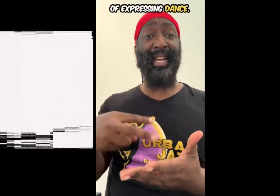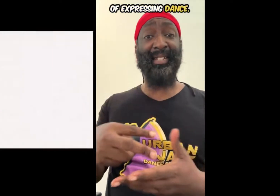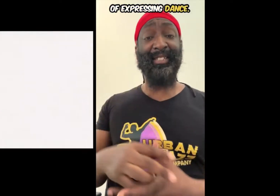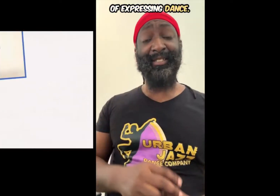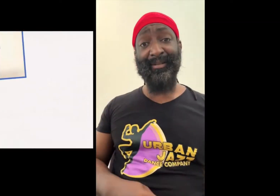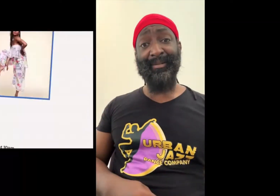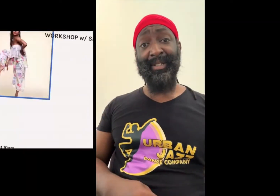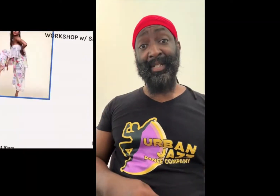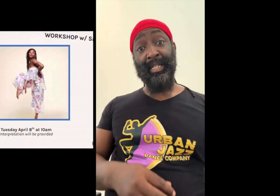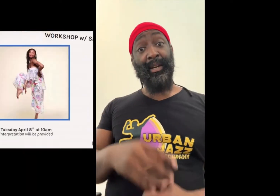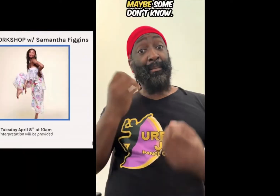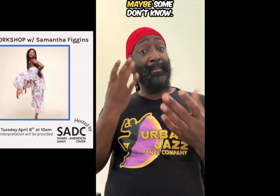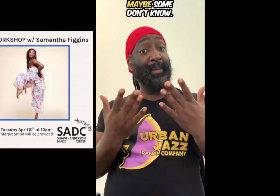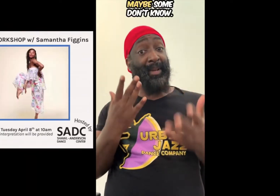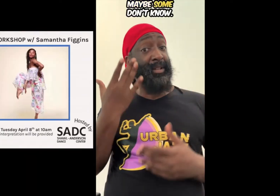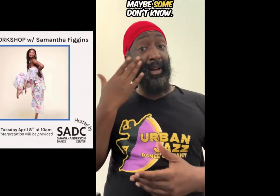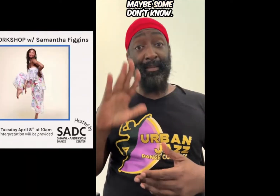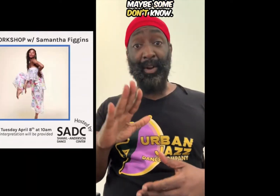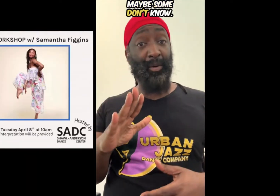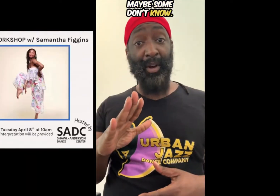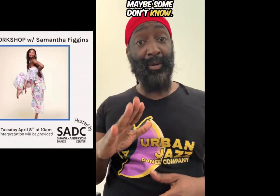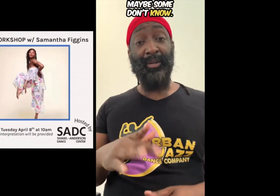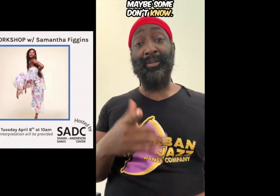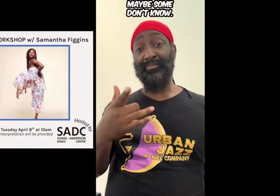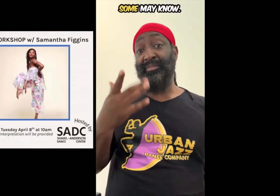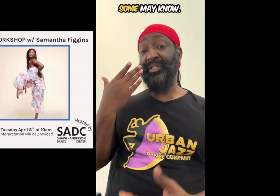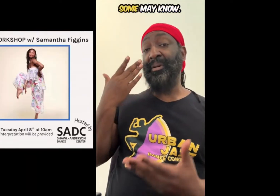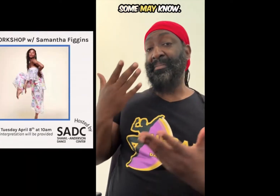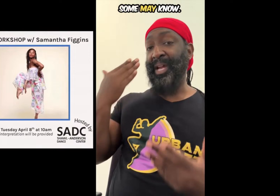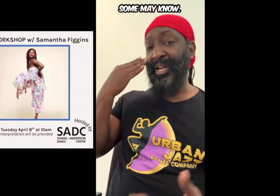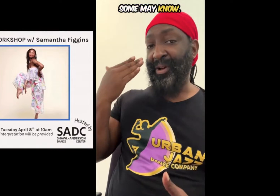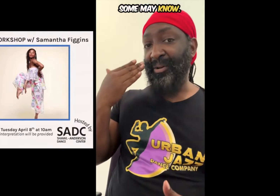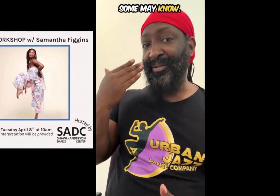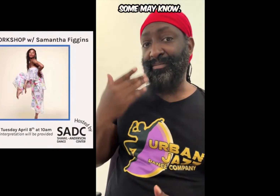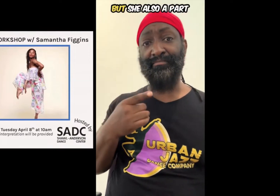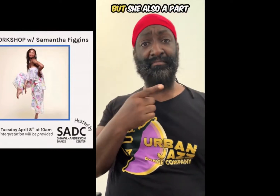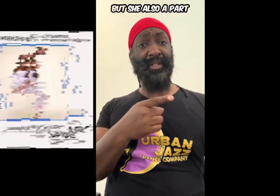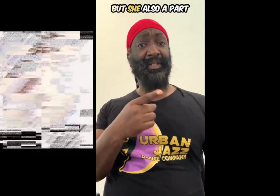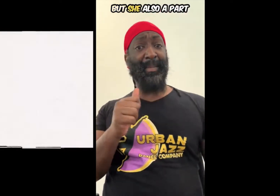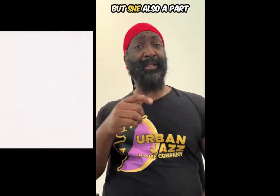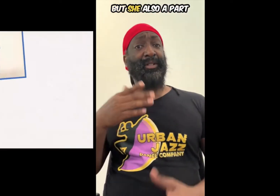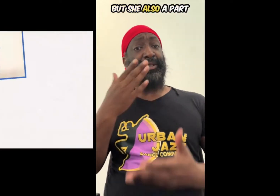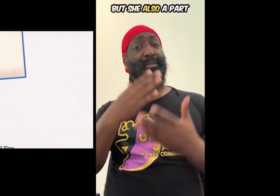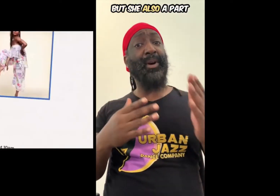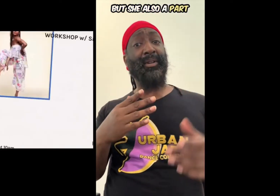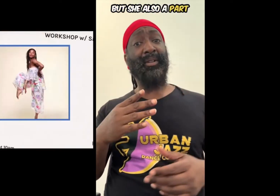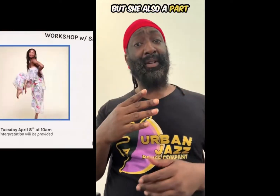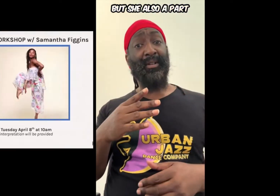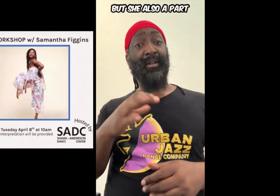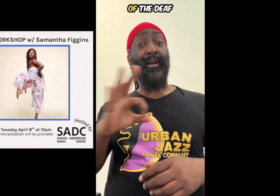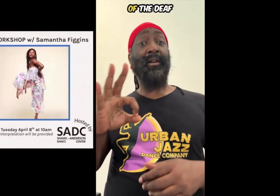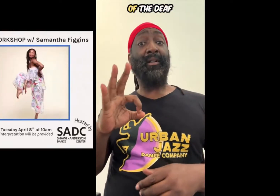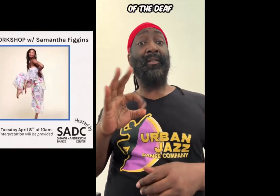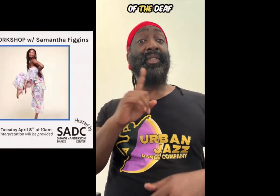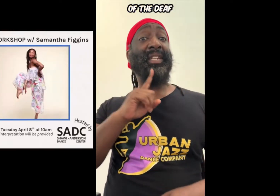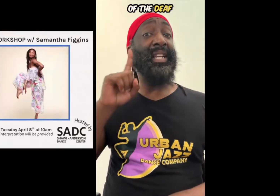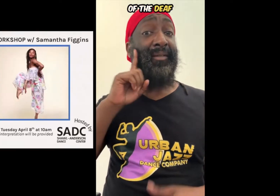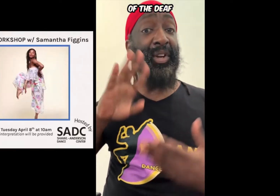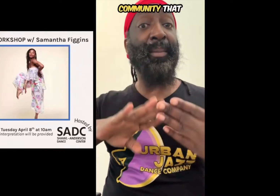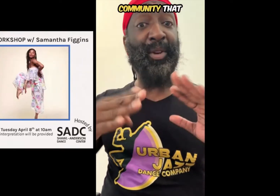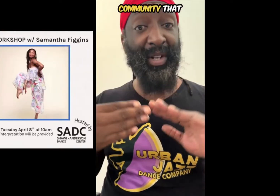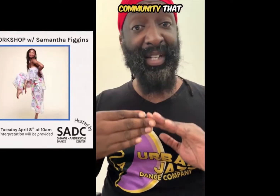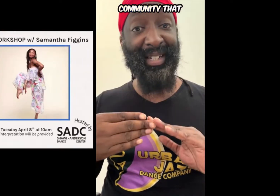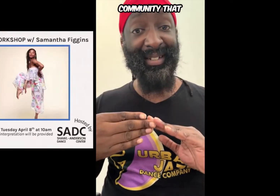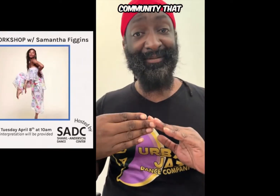expressing them. Maybe some don't know, some may know, but the master is part of the